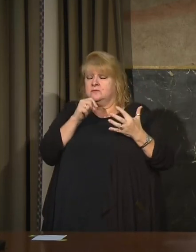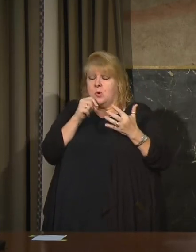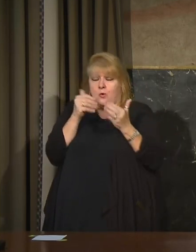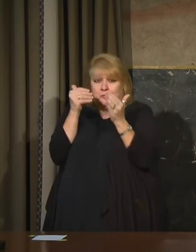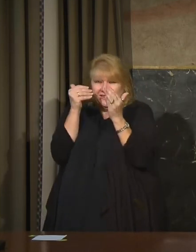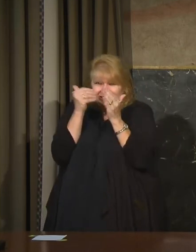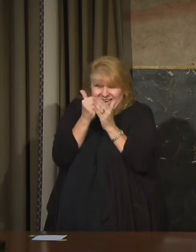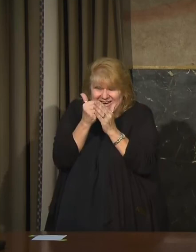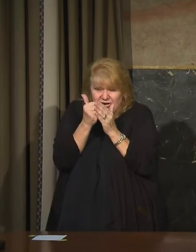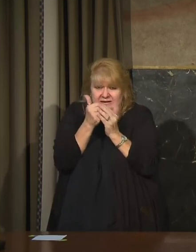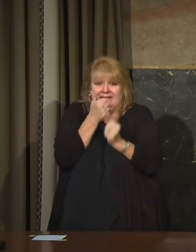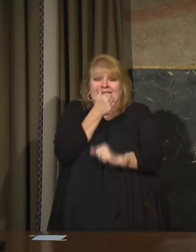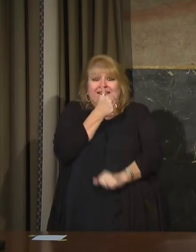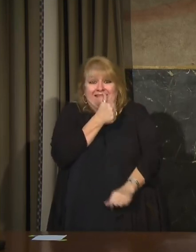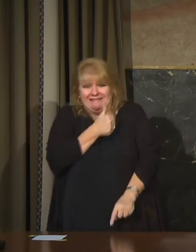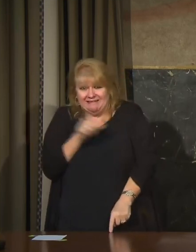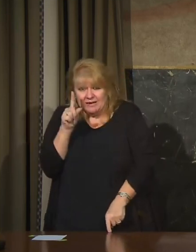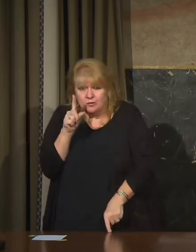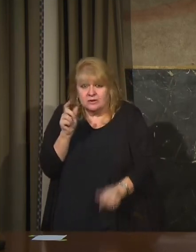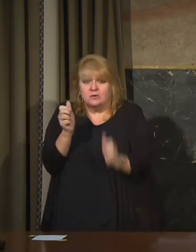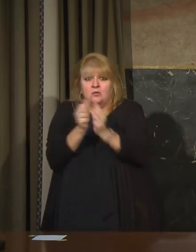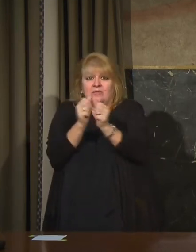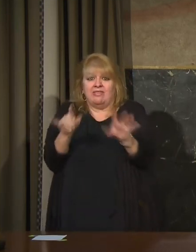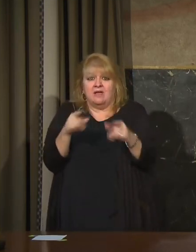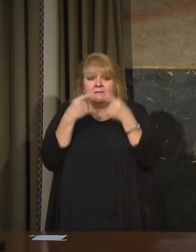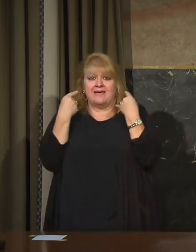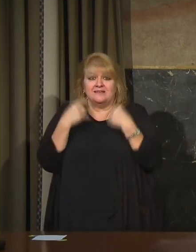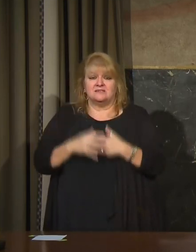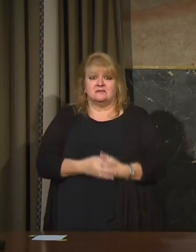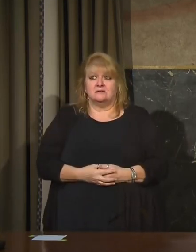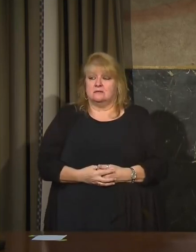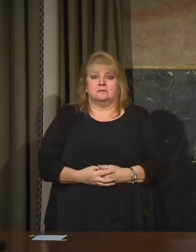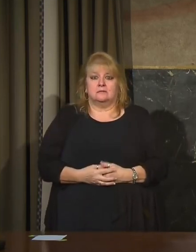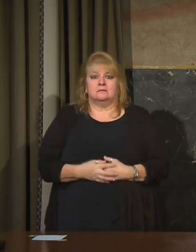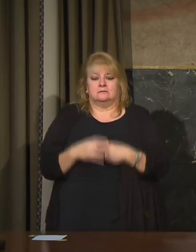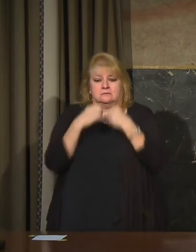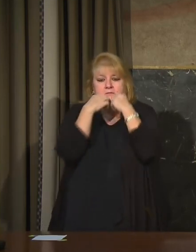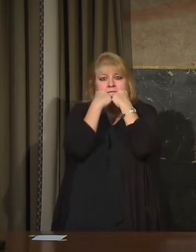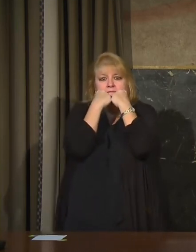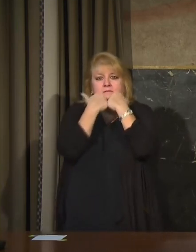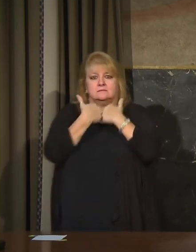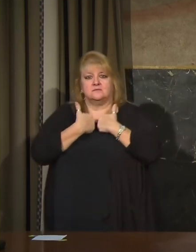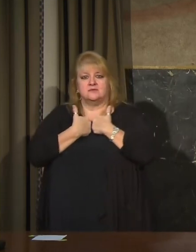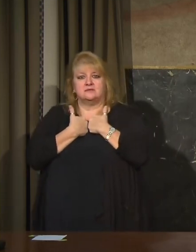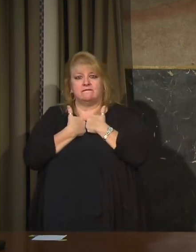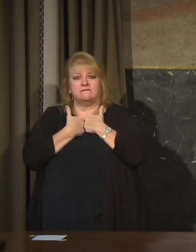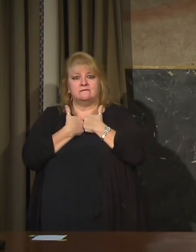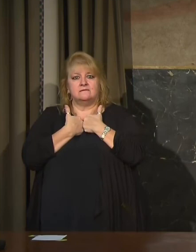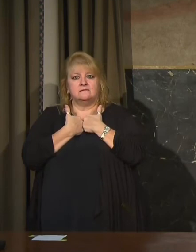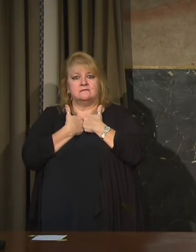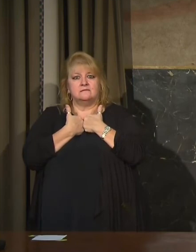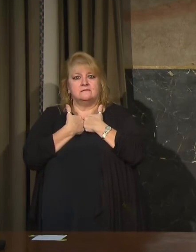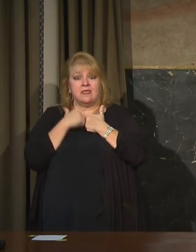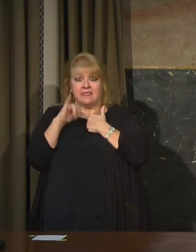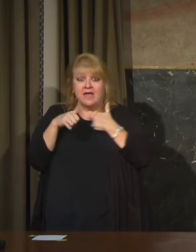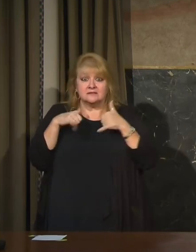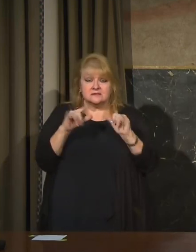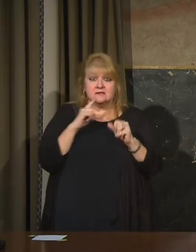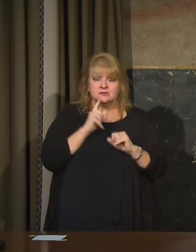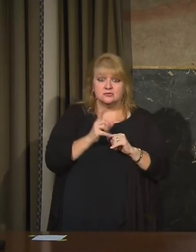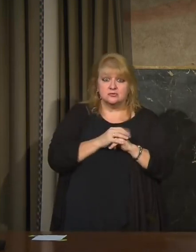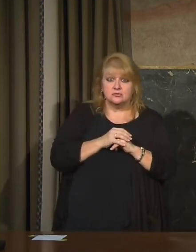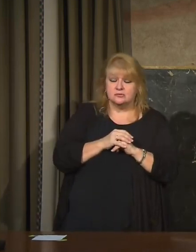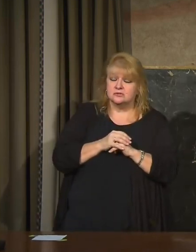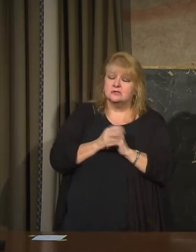I mean, these are things that we've been talking about all along. They still remain true. They still remain very, very important. So